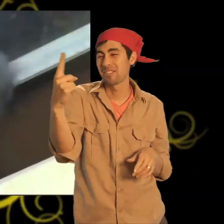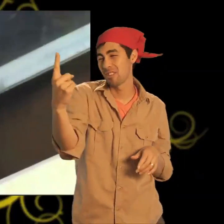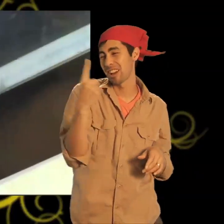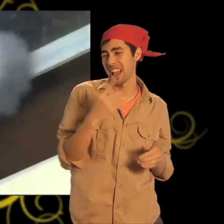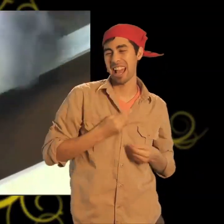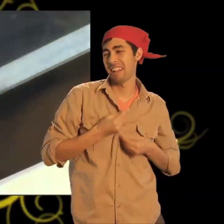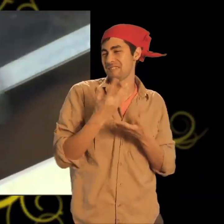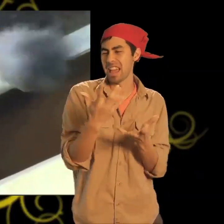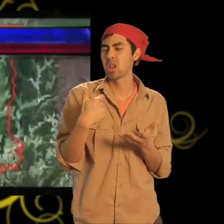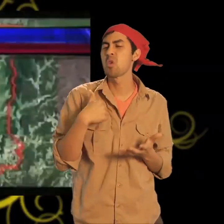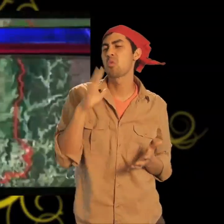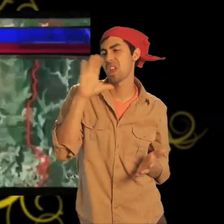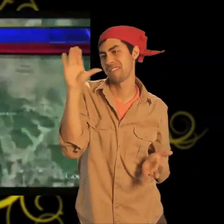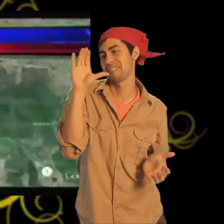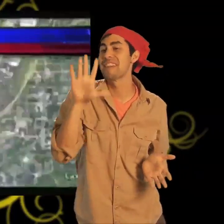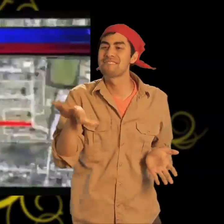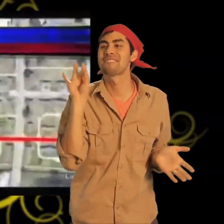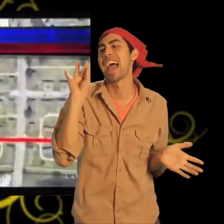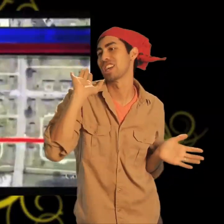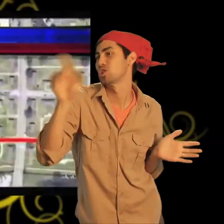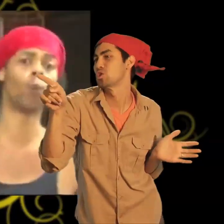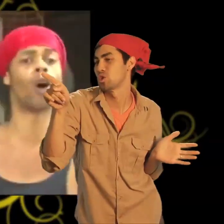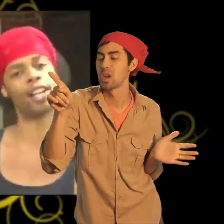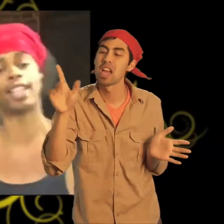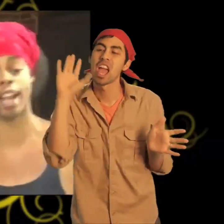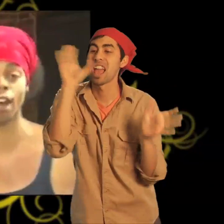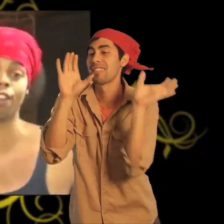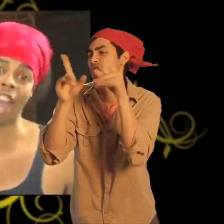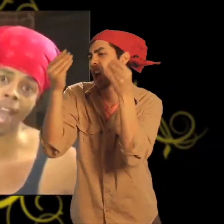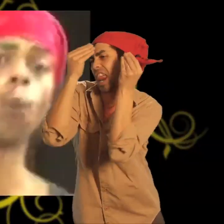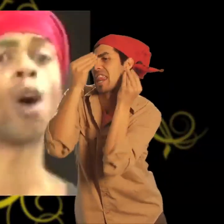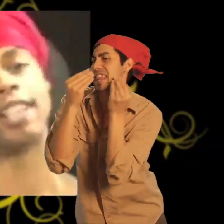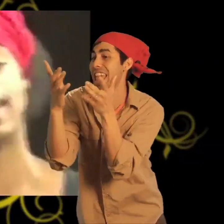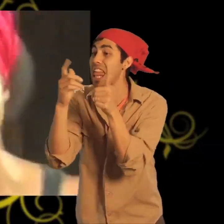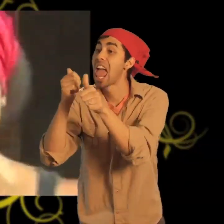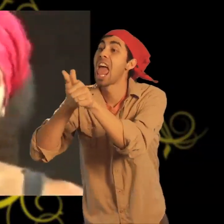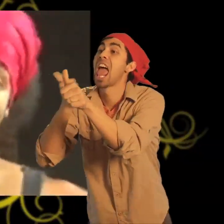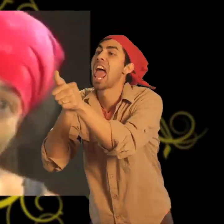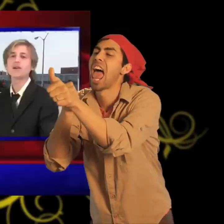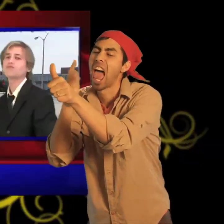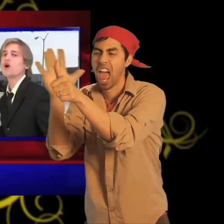we gon' find you, we gon' find you. So you can run and tell that,